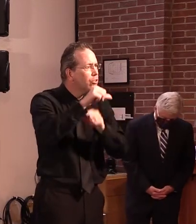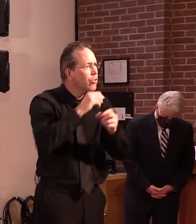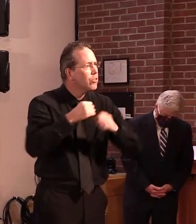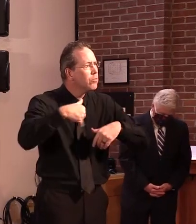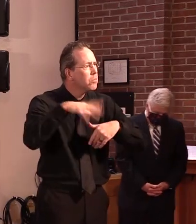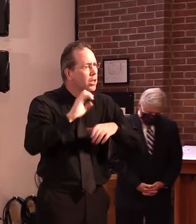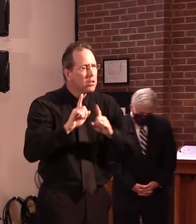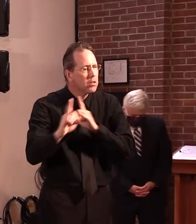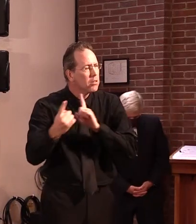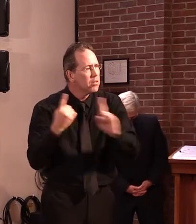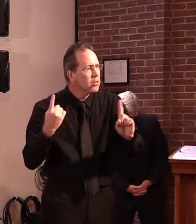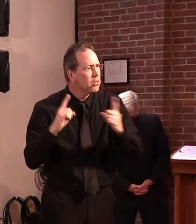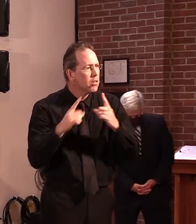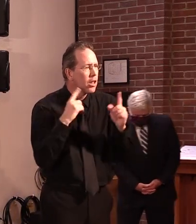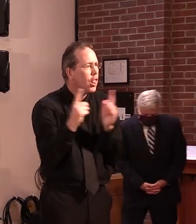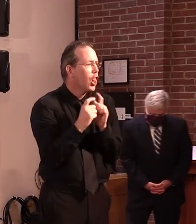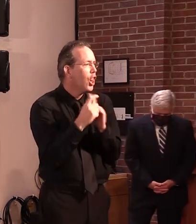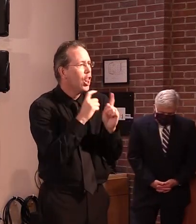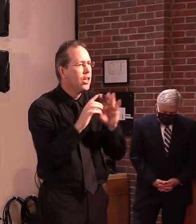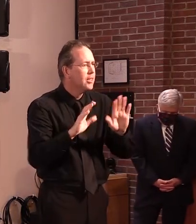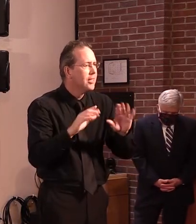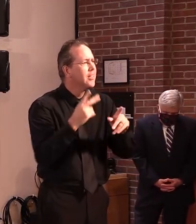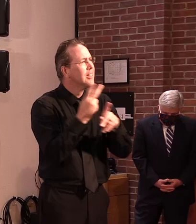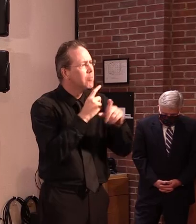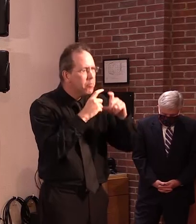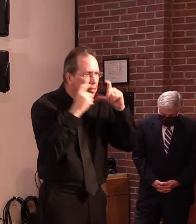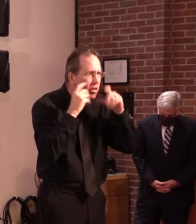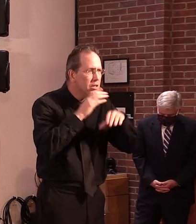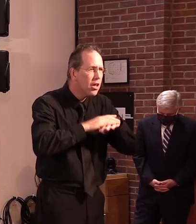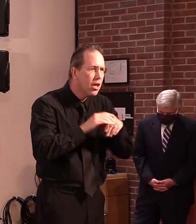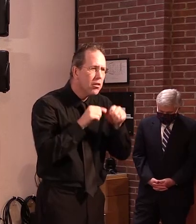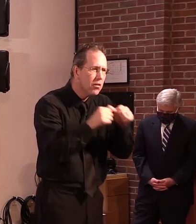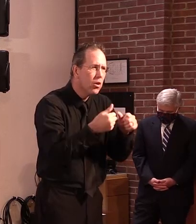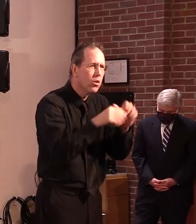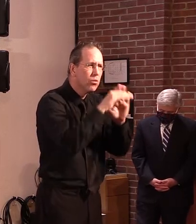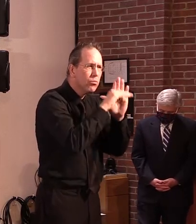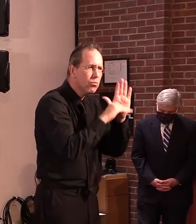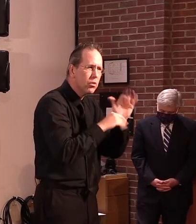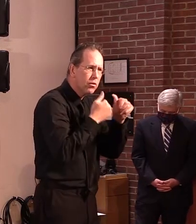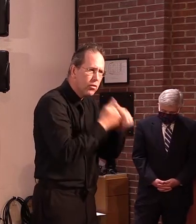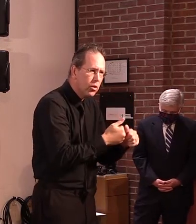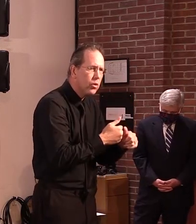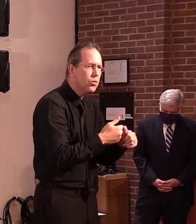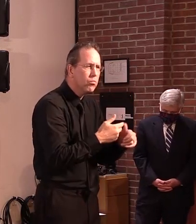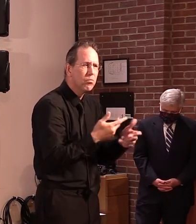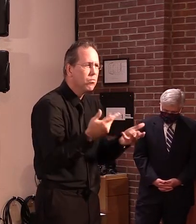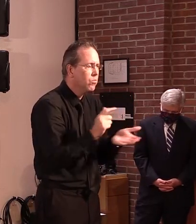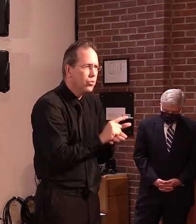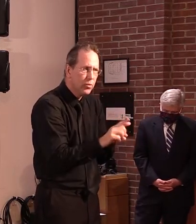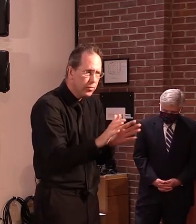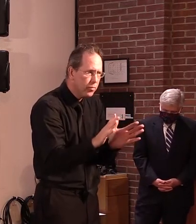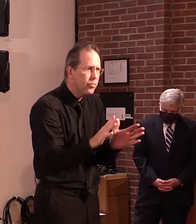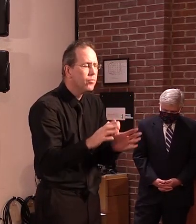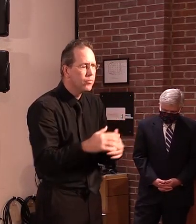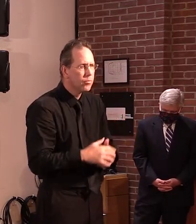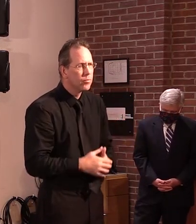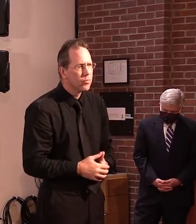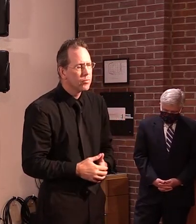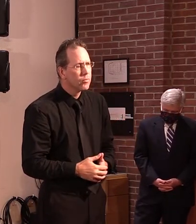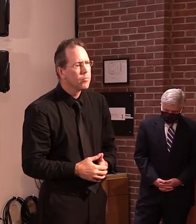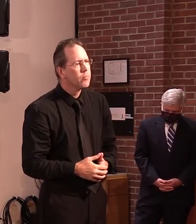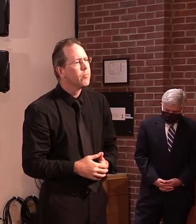and masking and other rules that we've really provided, the guidance, is adhered to, so they can maintain